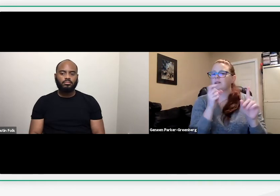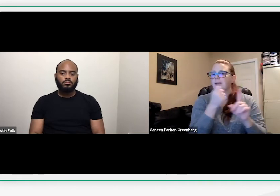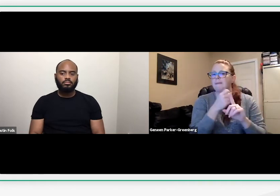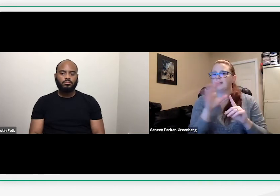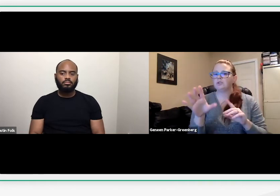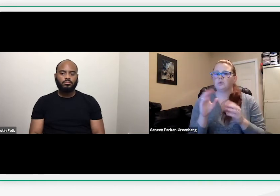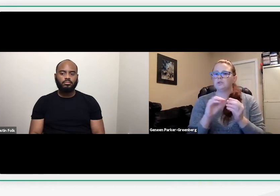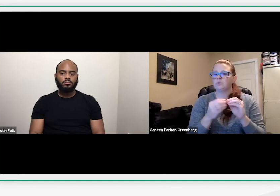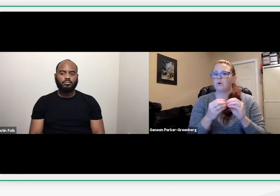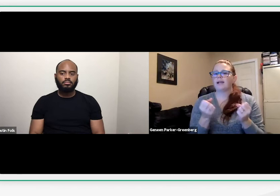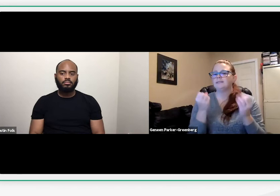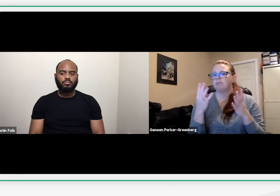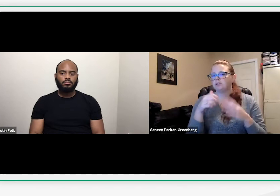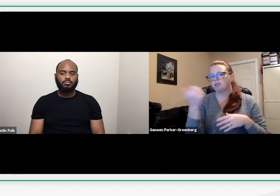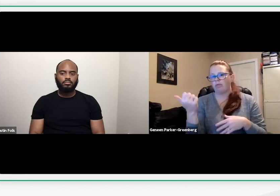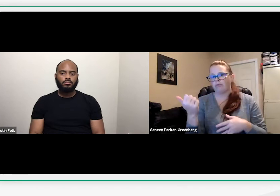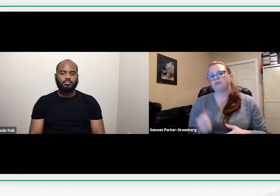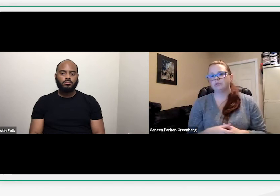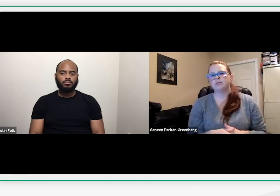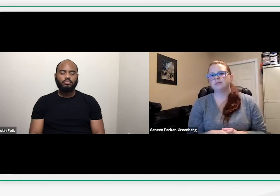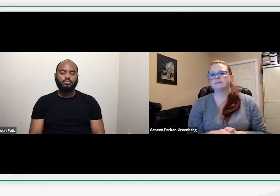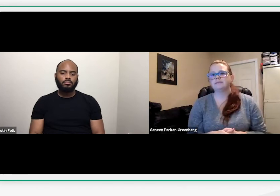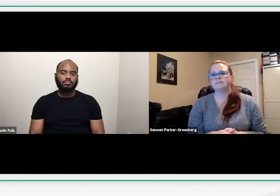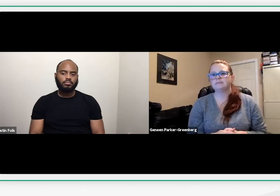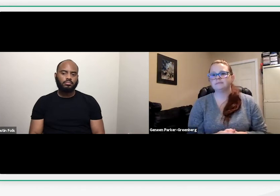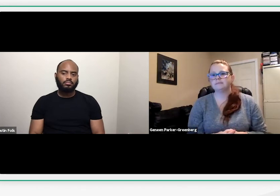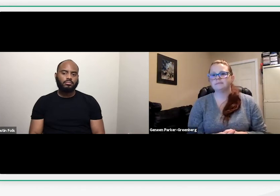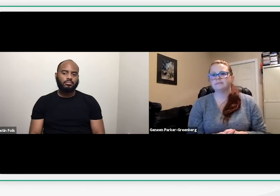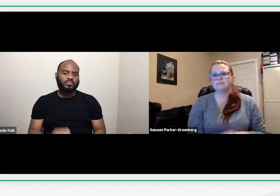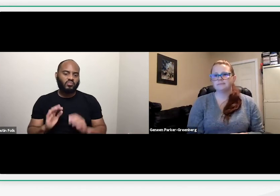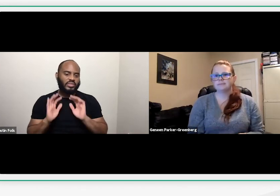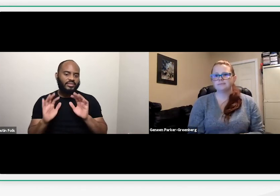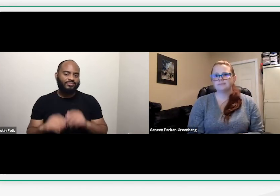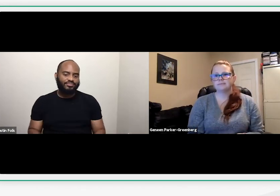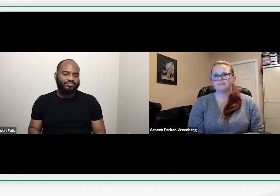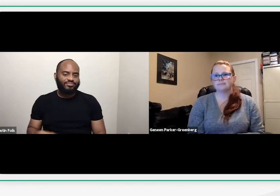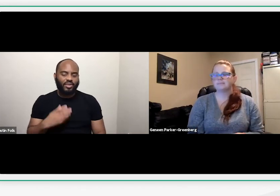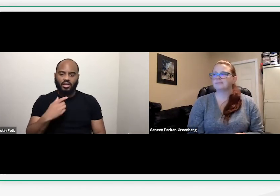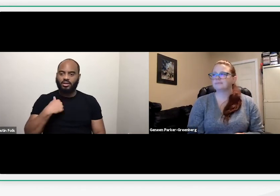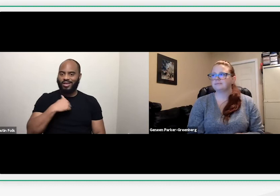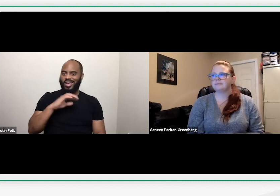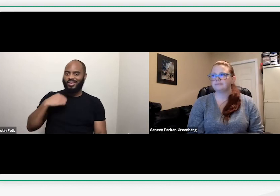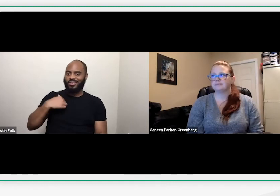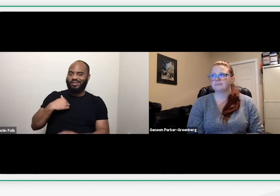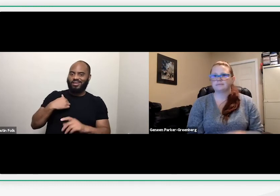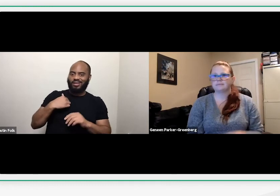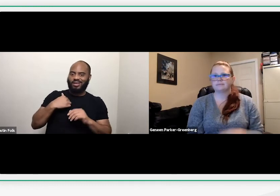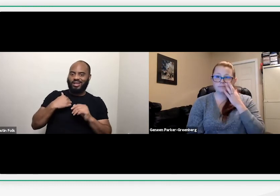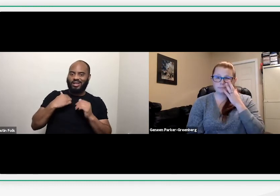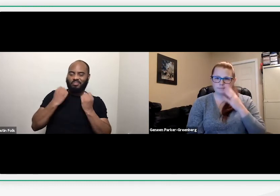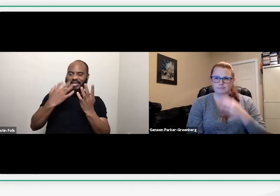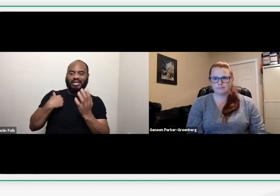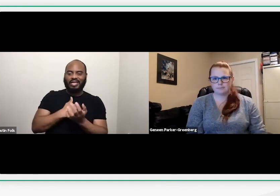agencies just note them, but medical debt will not have an impact on your score as much as other types.